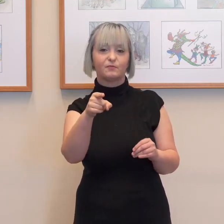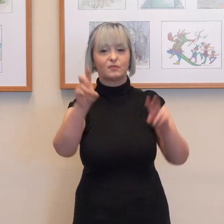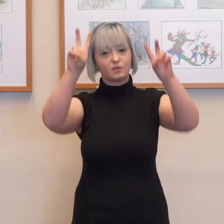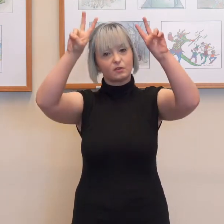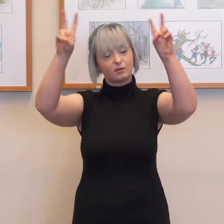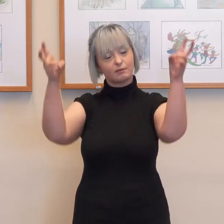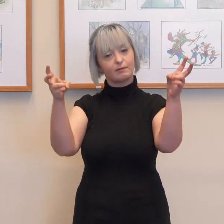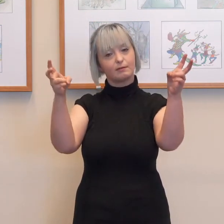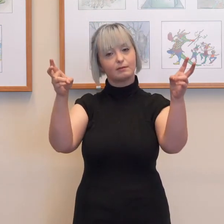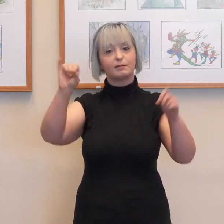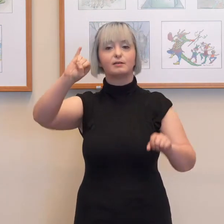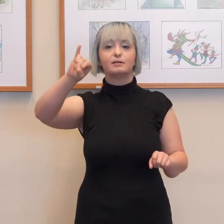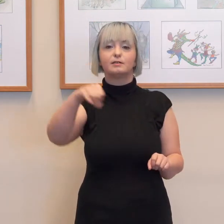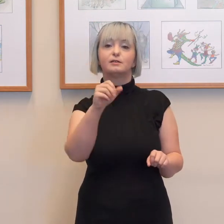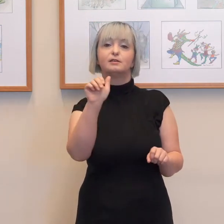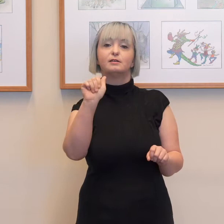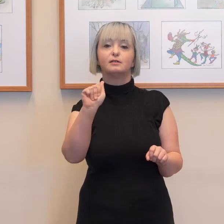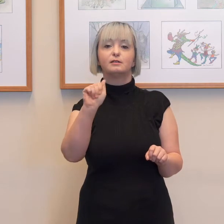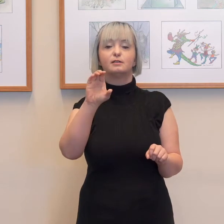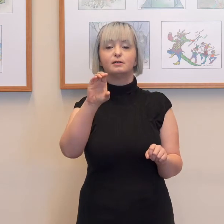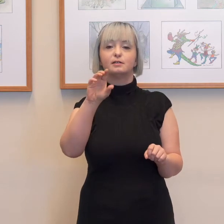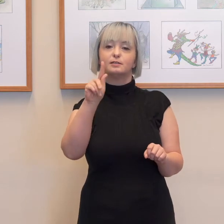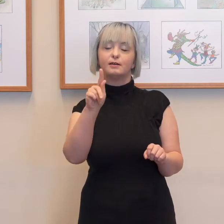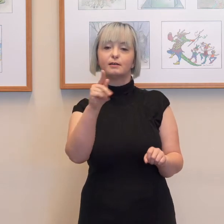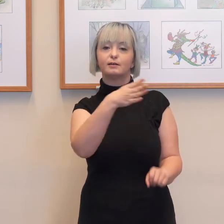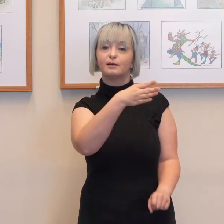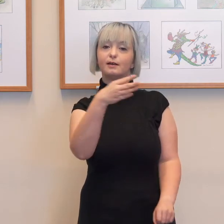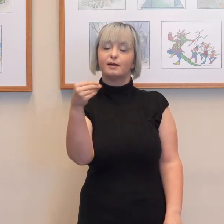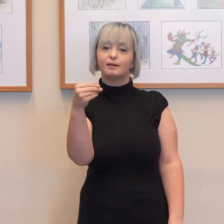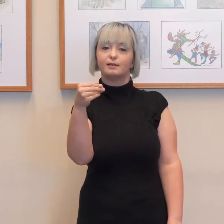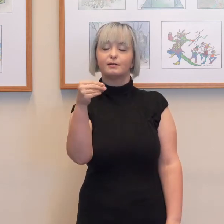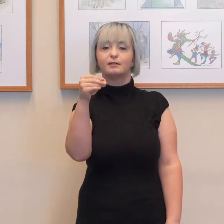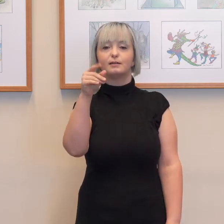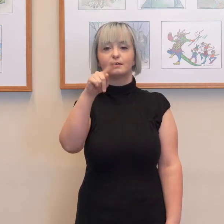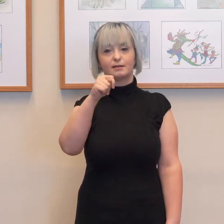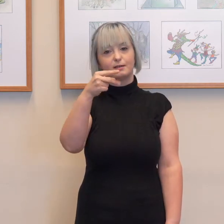Today, I'm going to tell you the story of Jack and the Beanstalk.